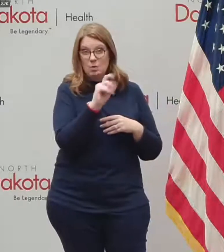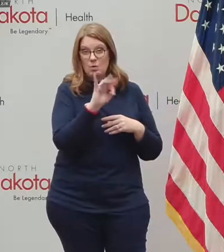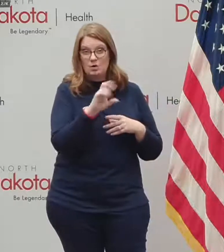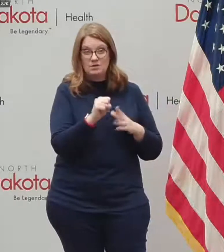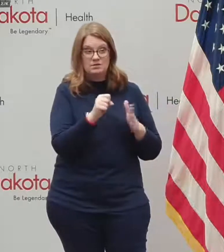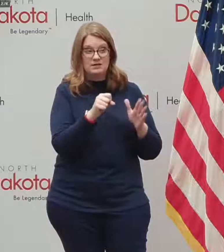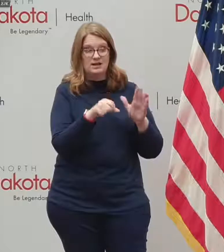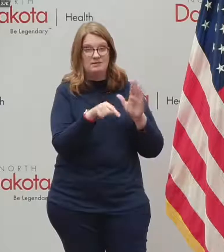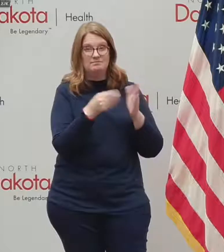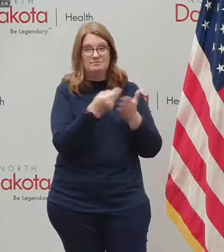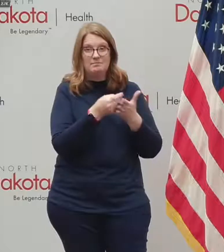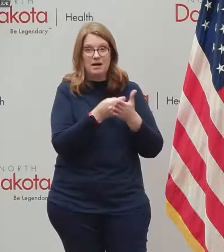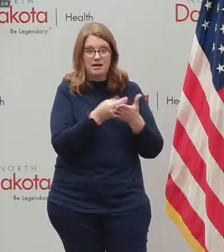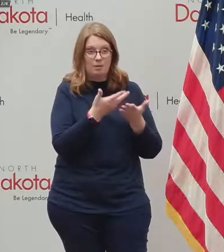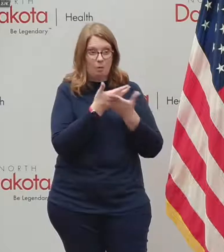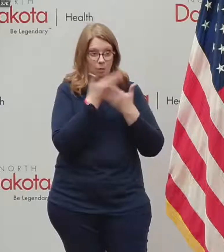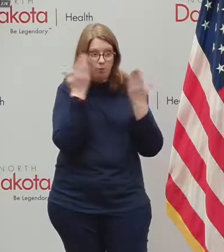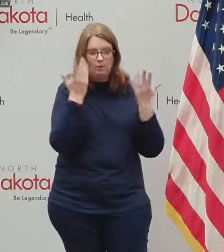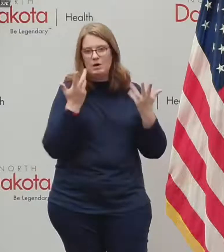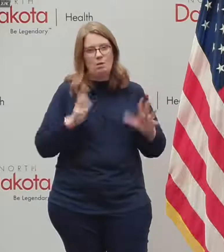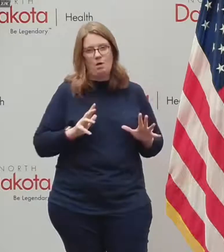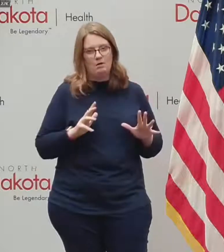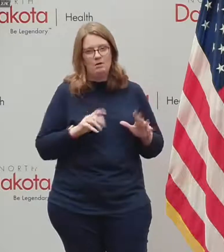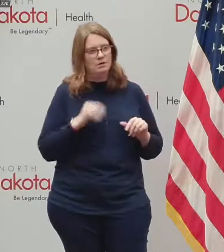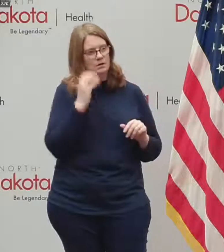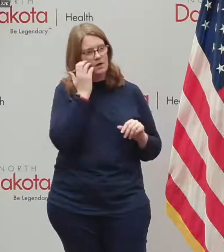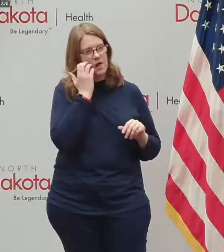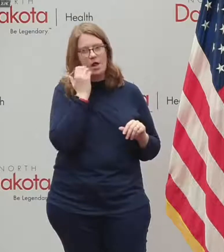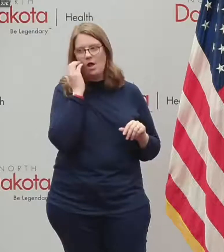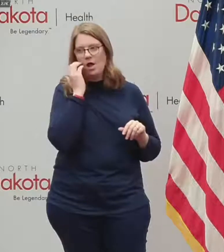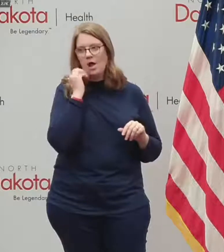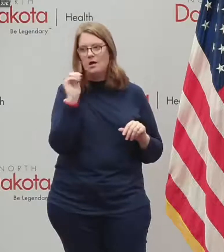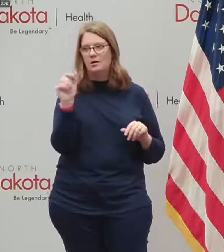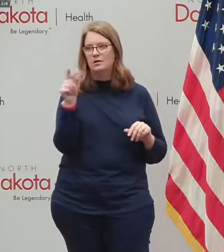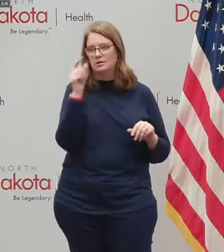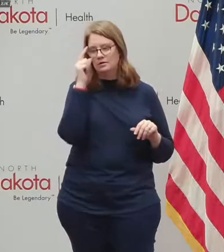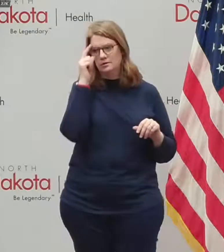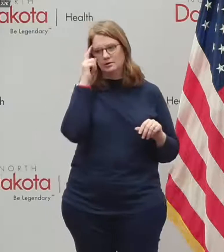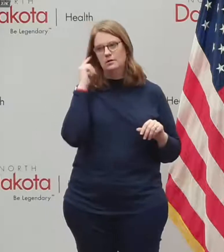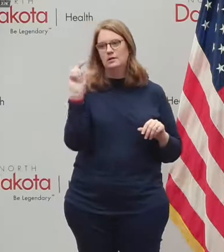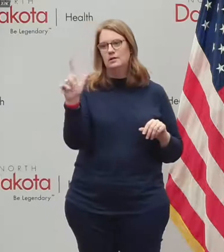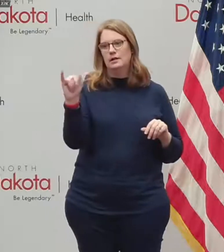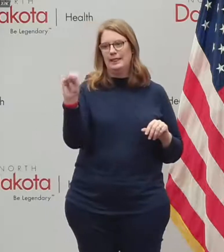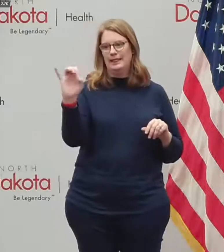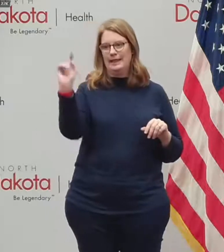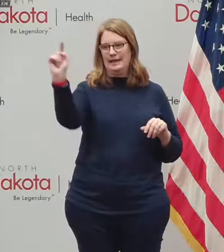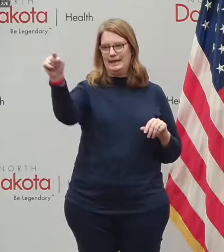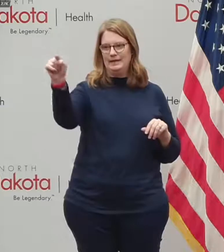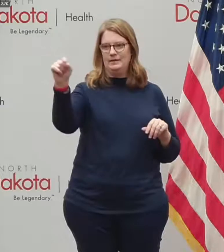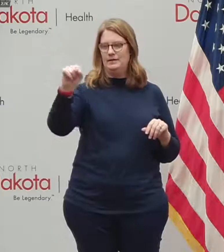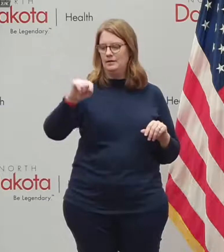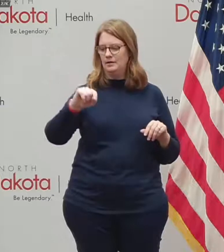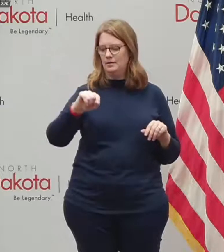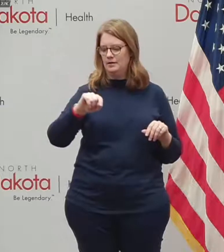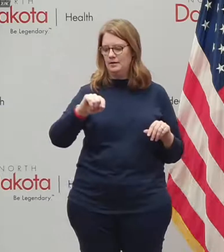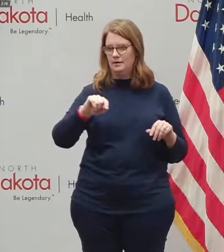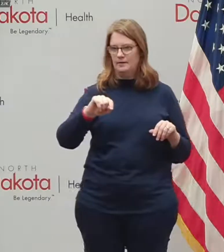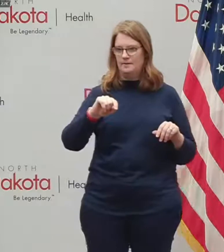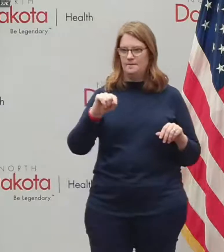that's what we're trying to balance. Okay. I think it's Lane, and then.